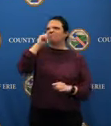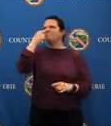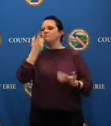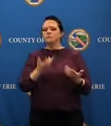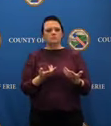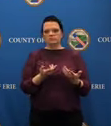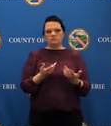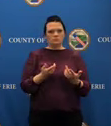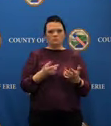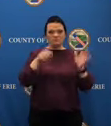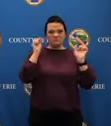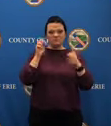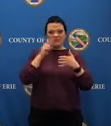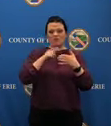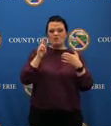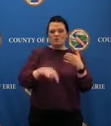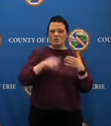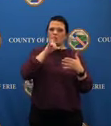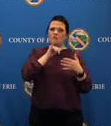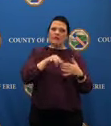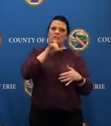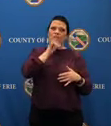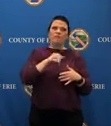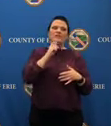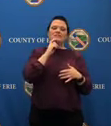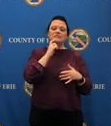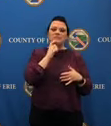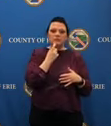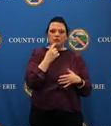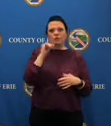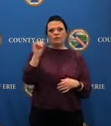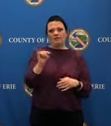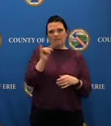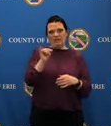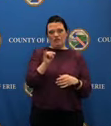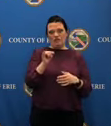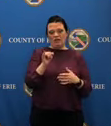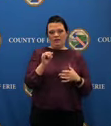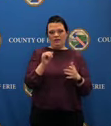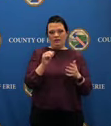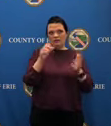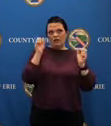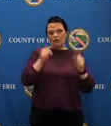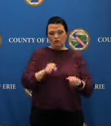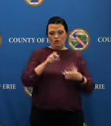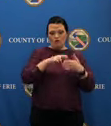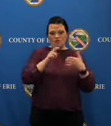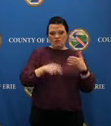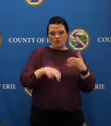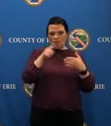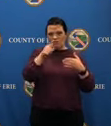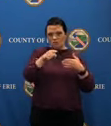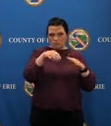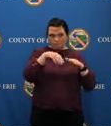mean, that can result in a really, really serious infection that could end up requiring hospitalization